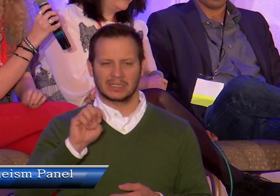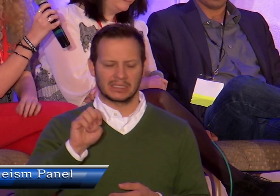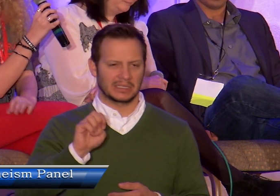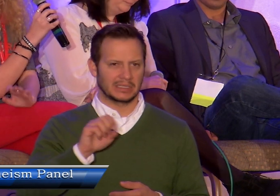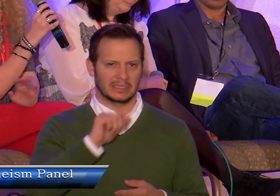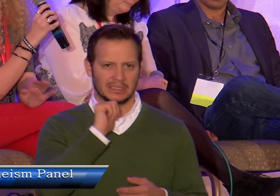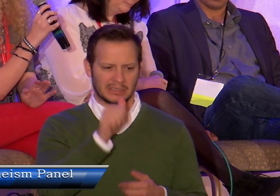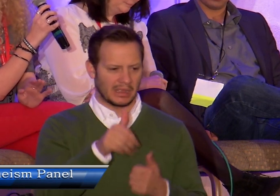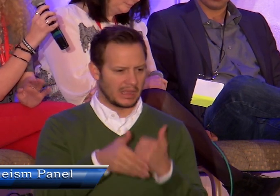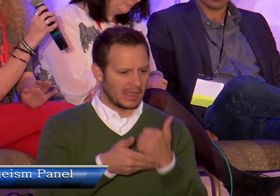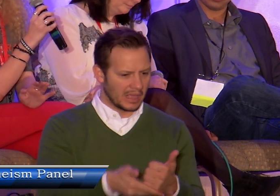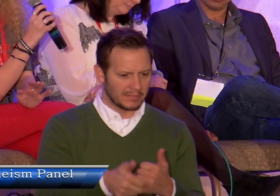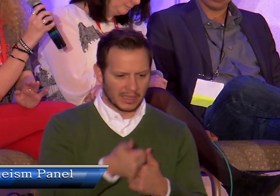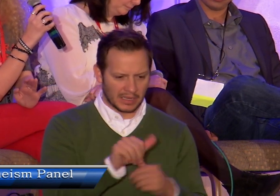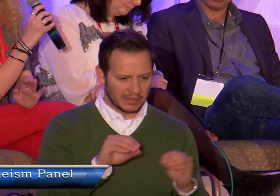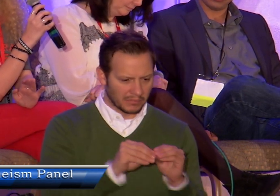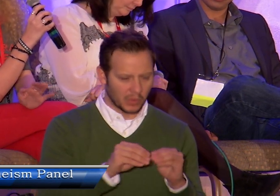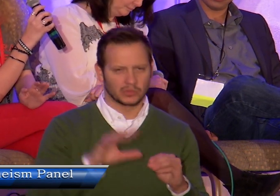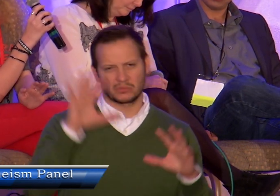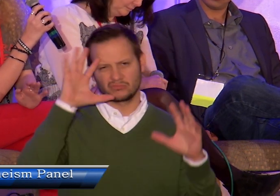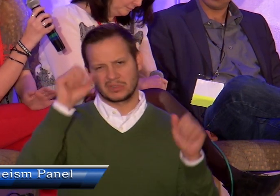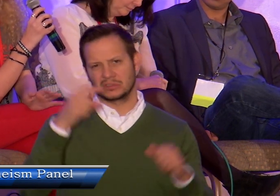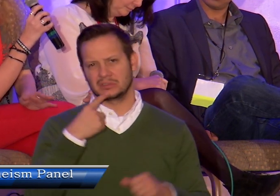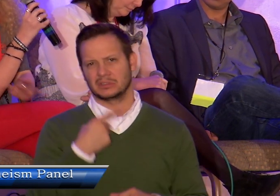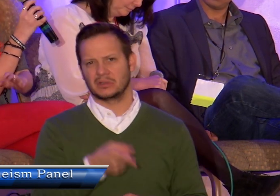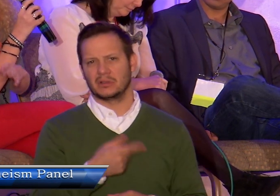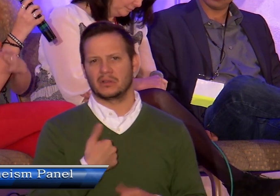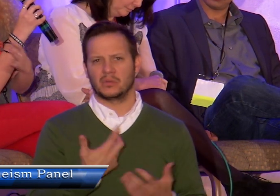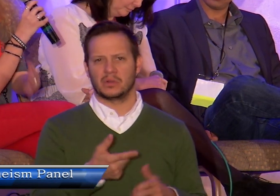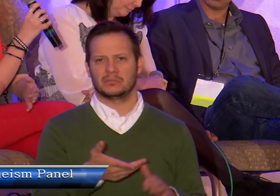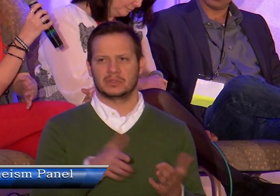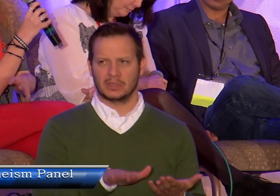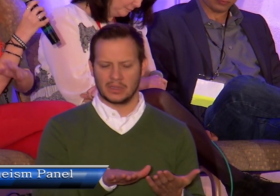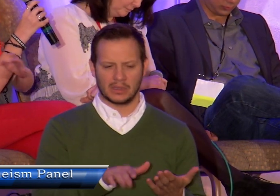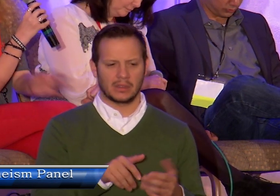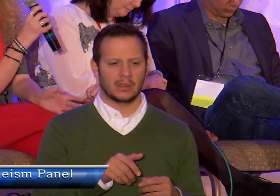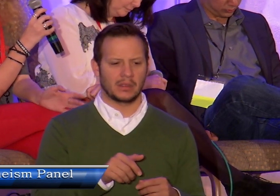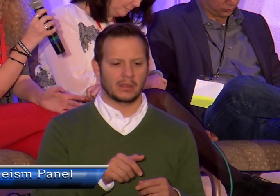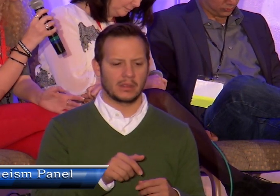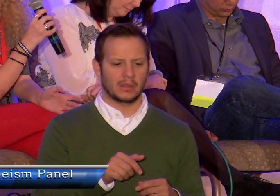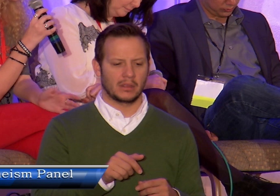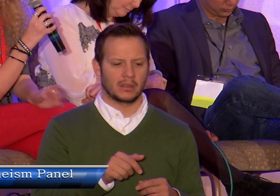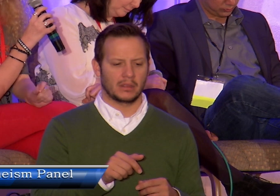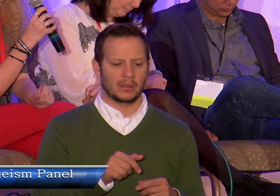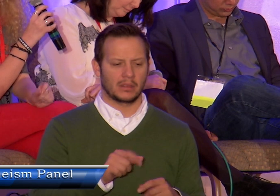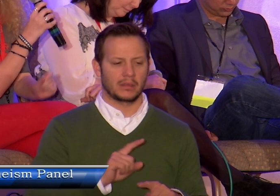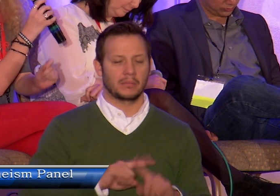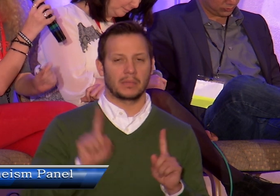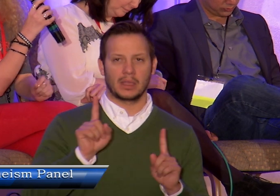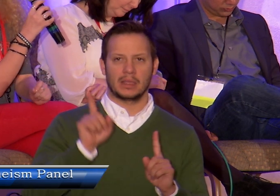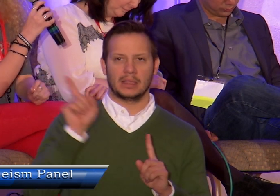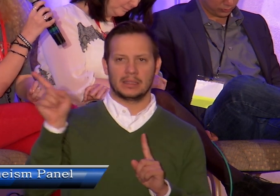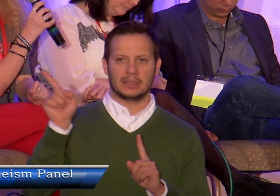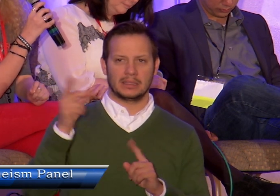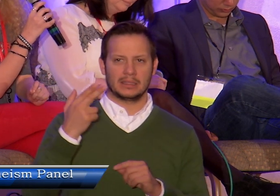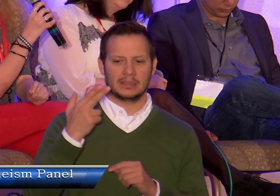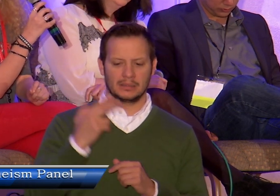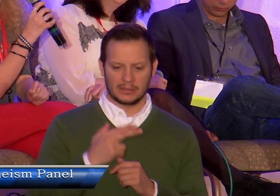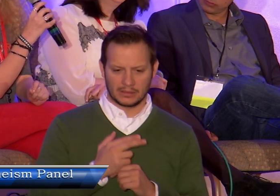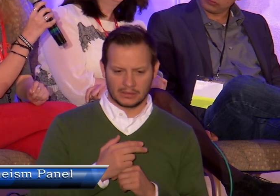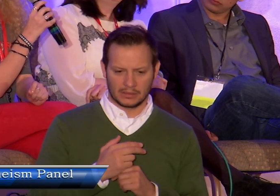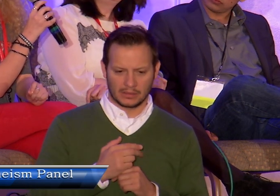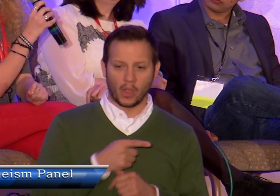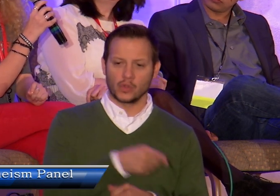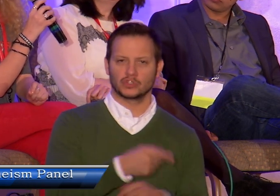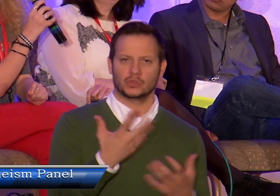die. I understand that the president could not grant him that right. We're part of the European Union. He cannot do whatever he wants. However, his answer was